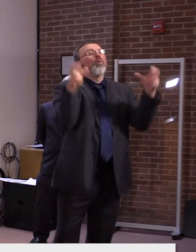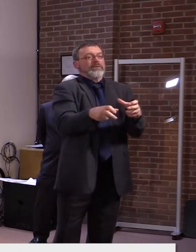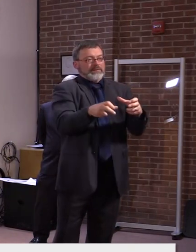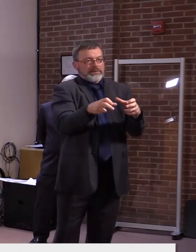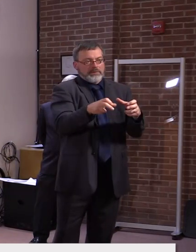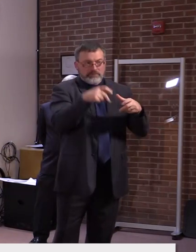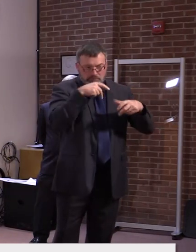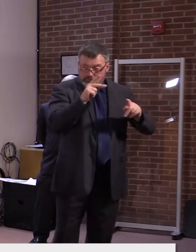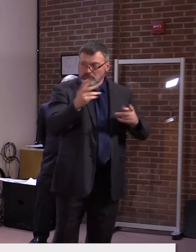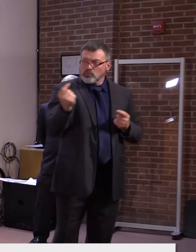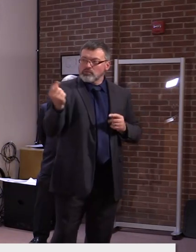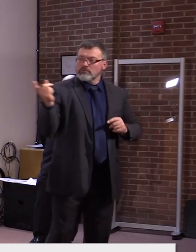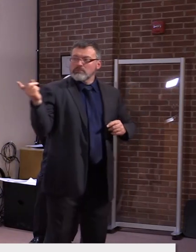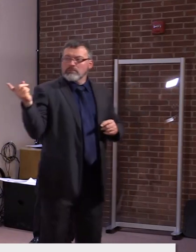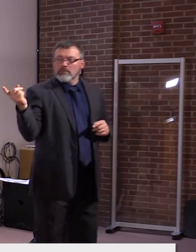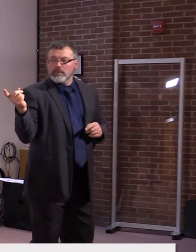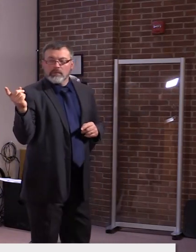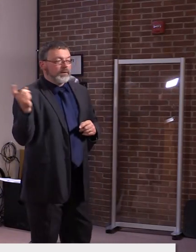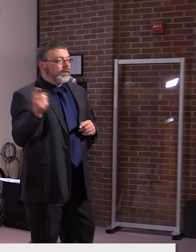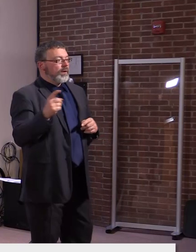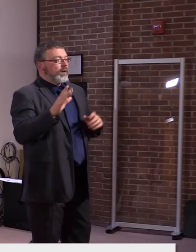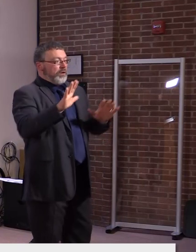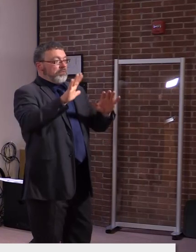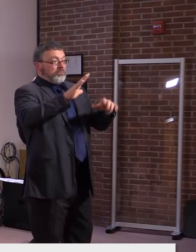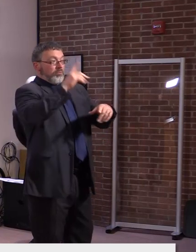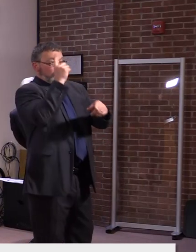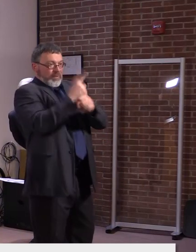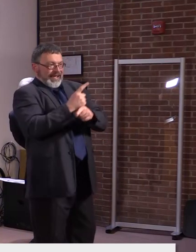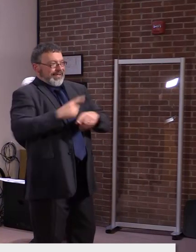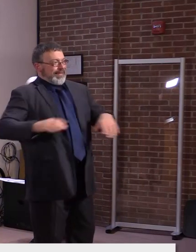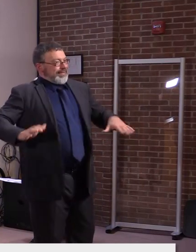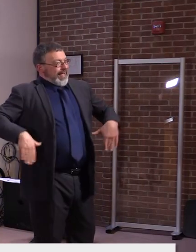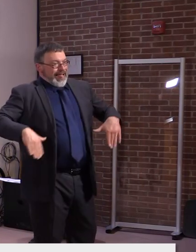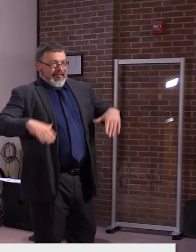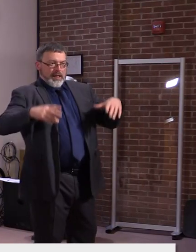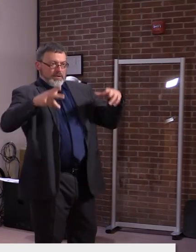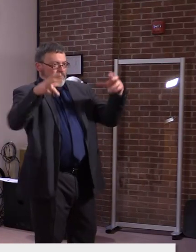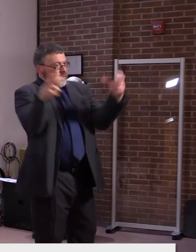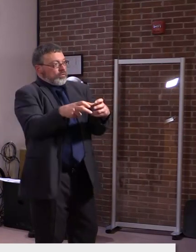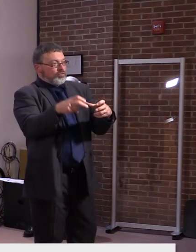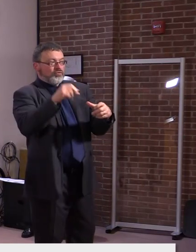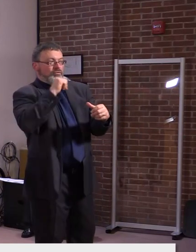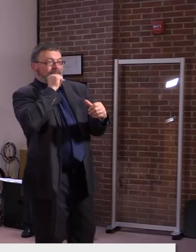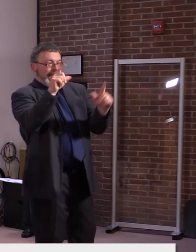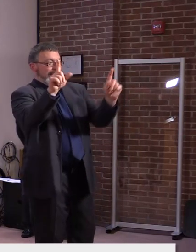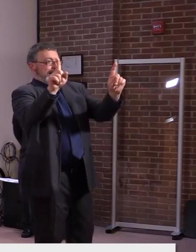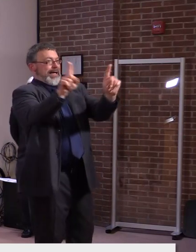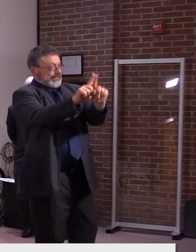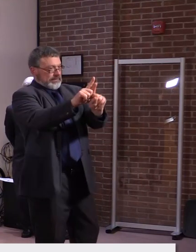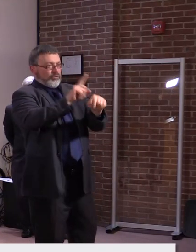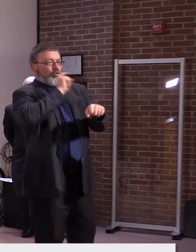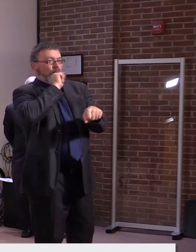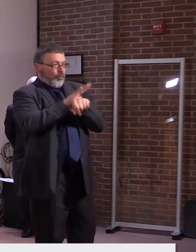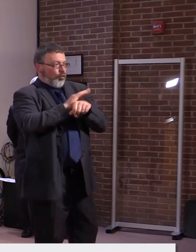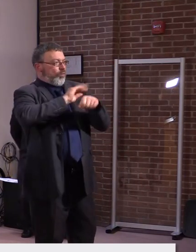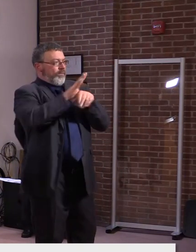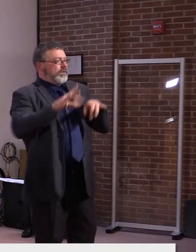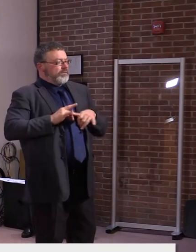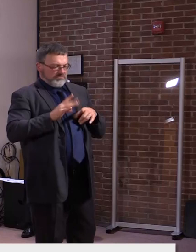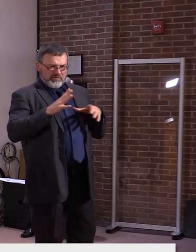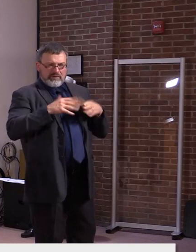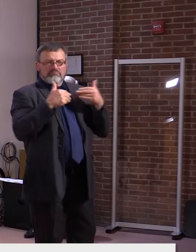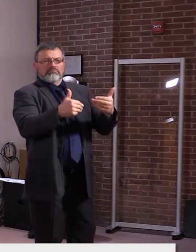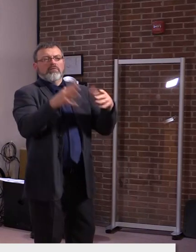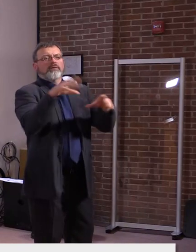That is correct. As long as they've not been a close contact of someone with confirmed COVID, they are able to participate fully with their team.